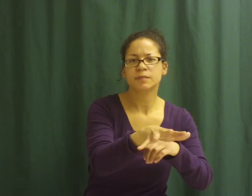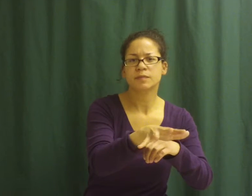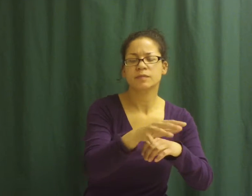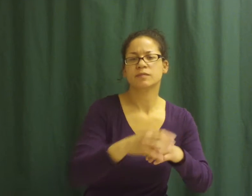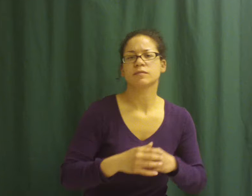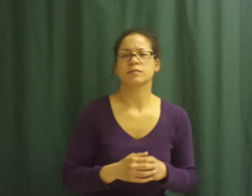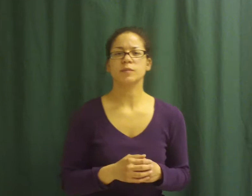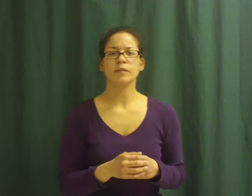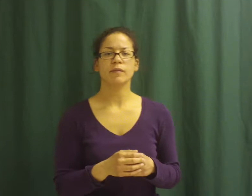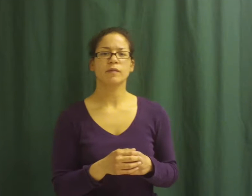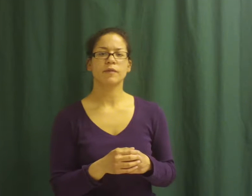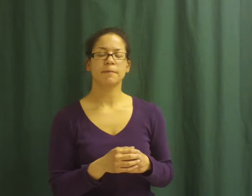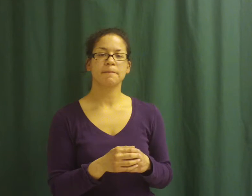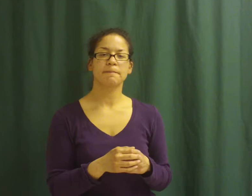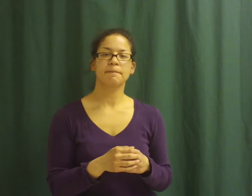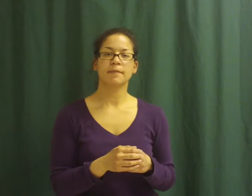the people.